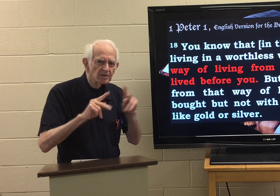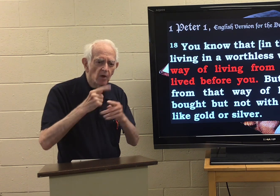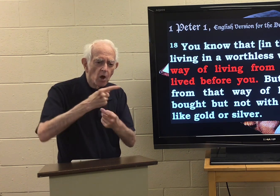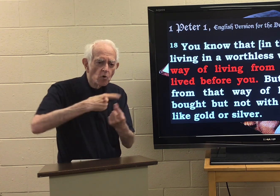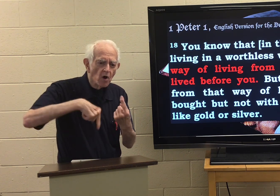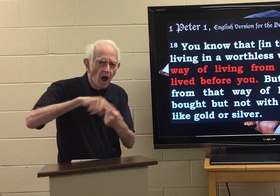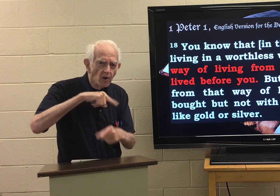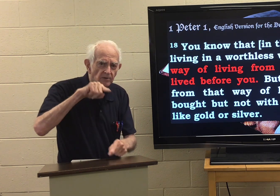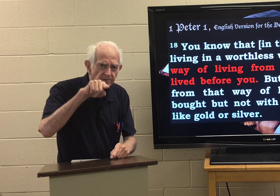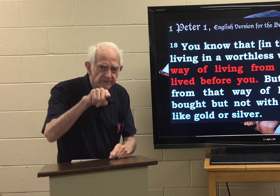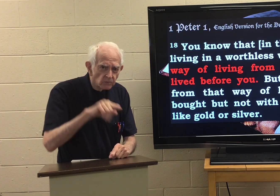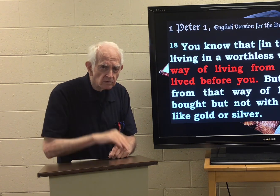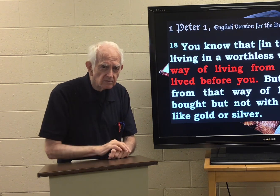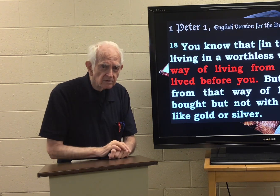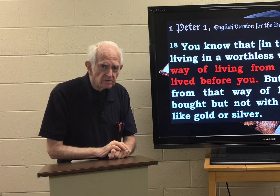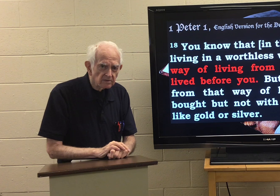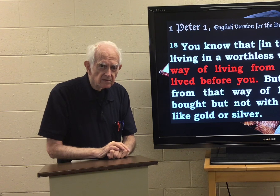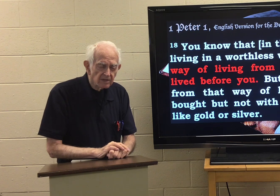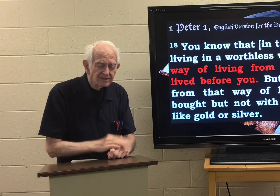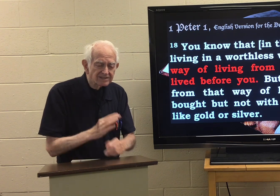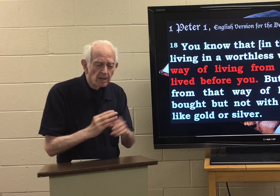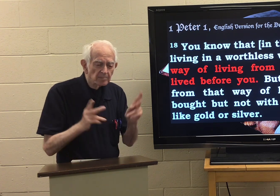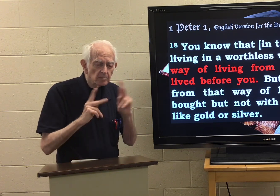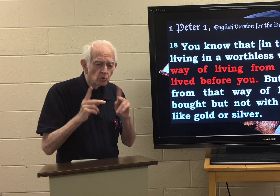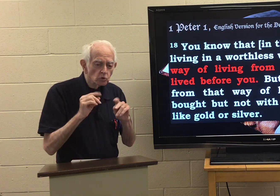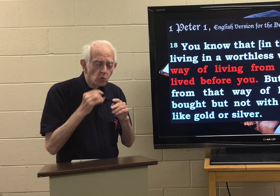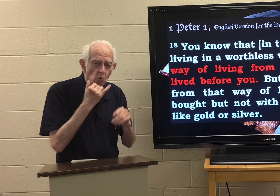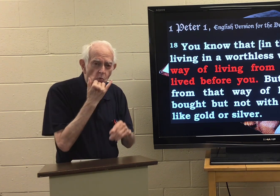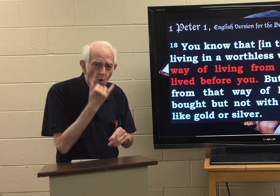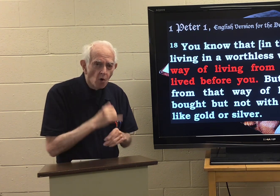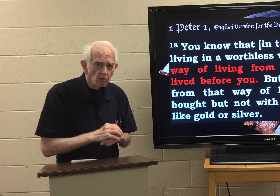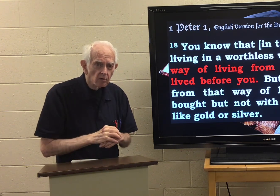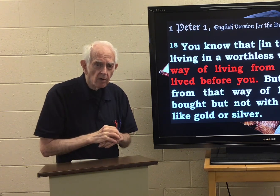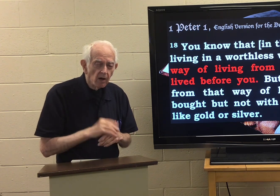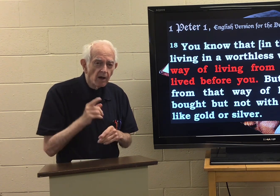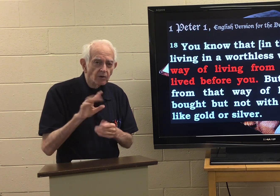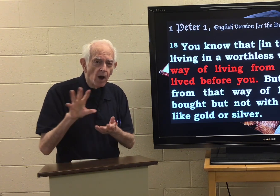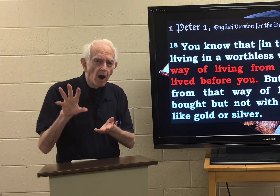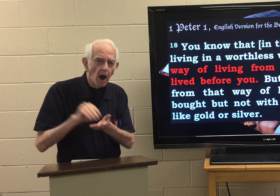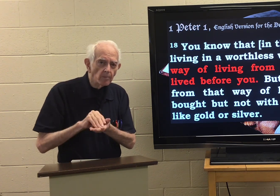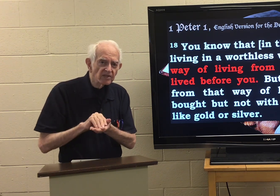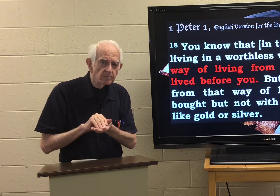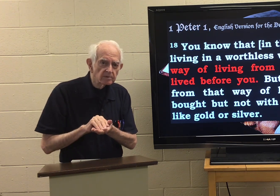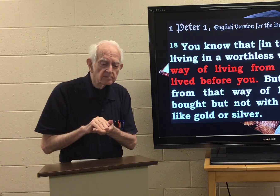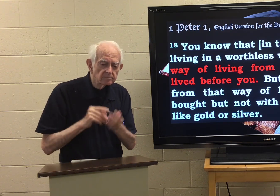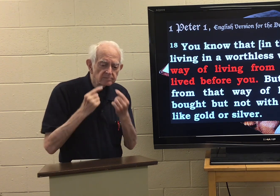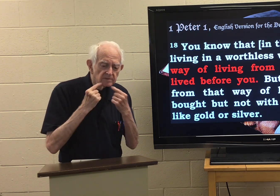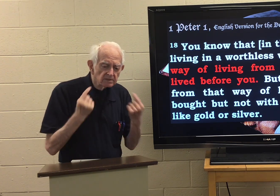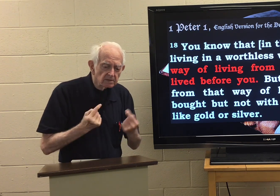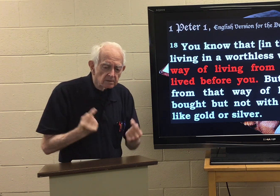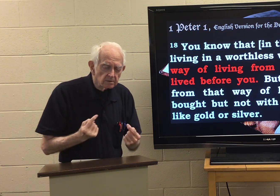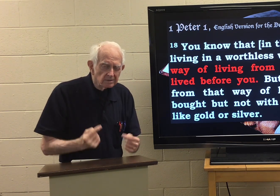influenced people. The people around you influenced you. Some people do wrong, and you copy them, and you